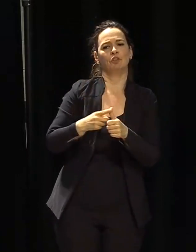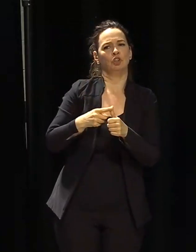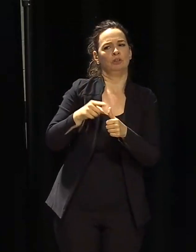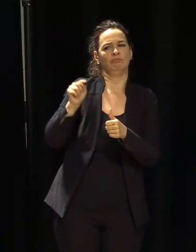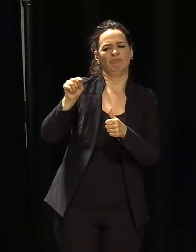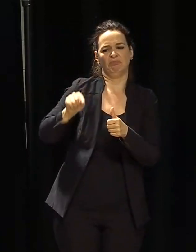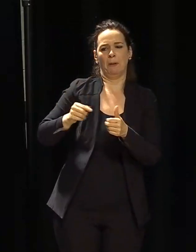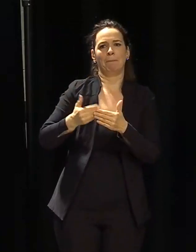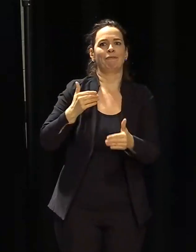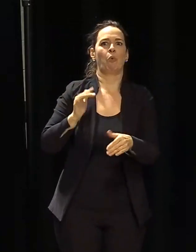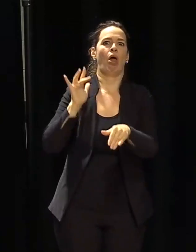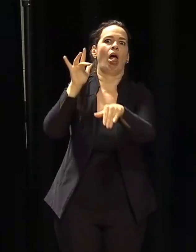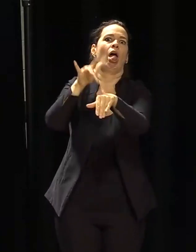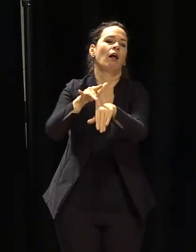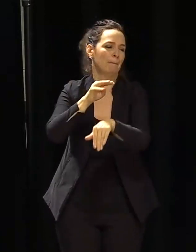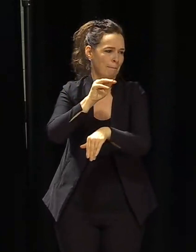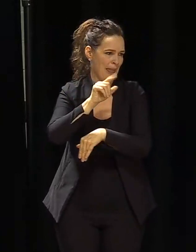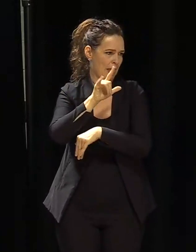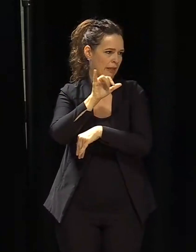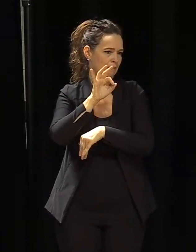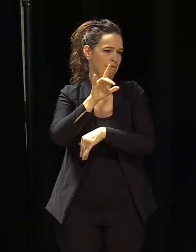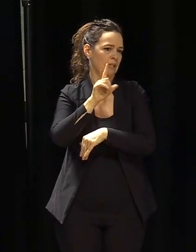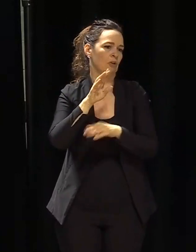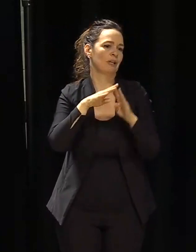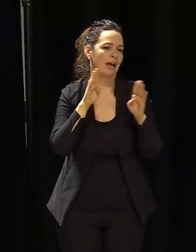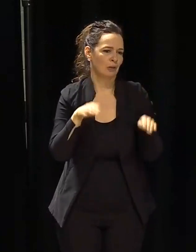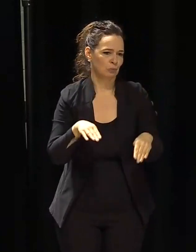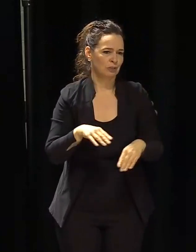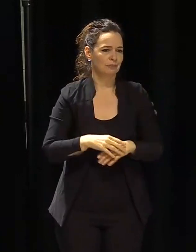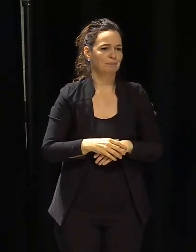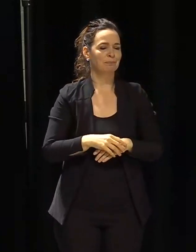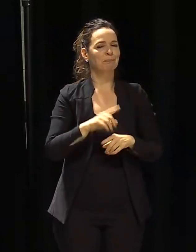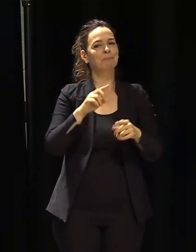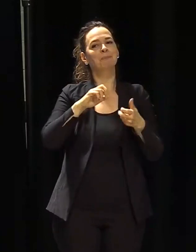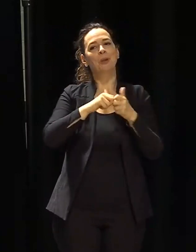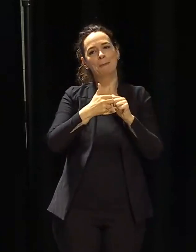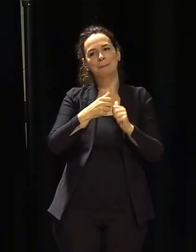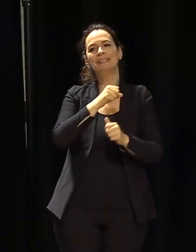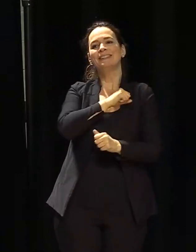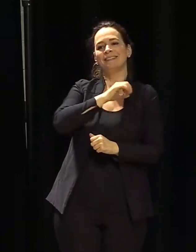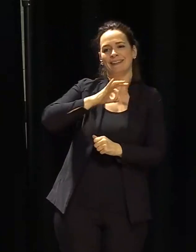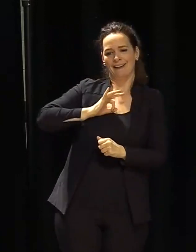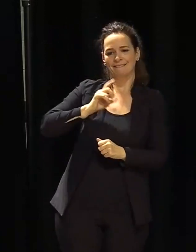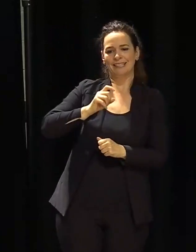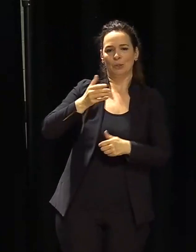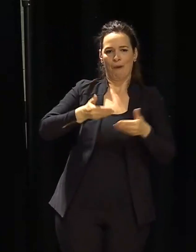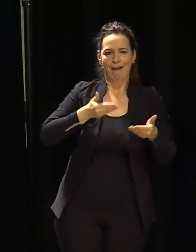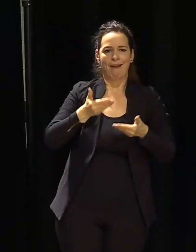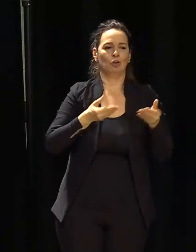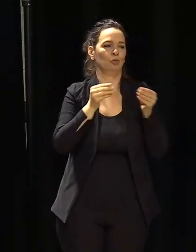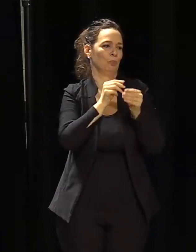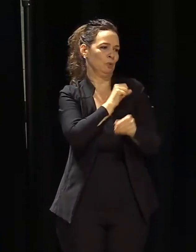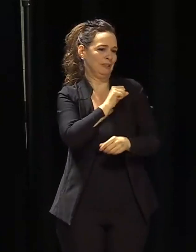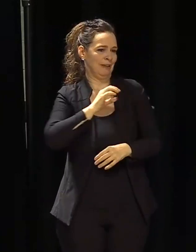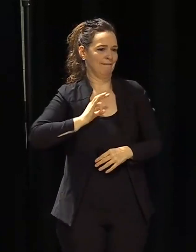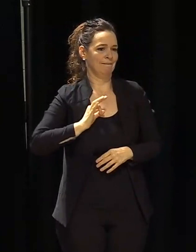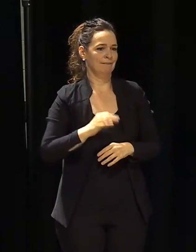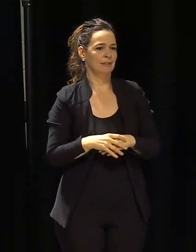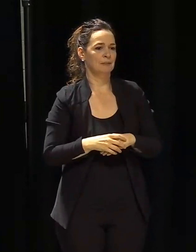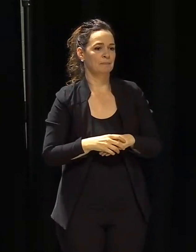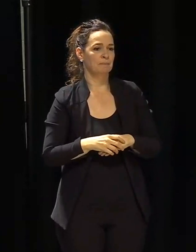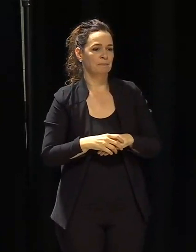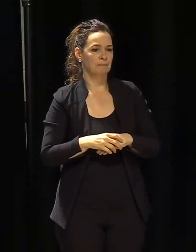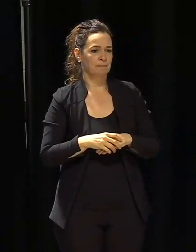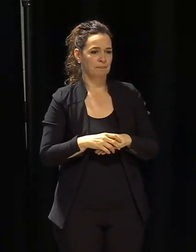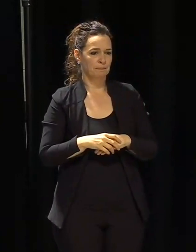end of the first wave, when downstate gets hit really hard, we can send down nurses. Other parts of